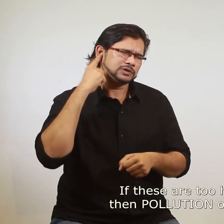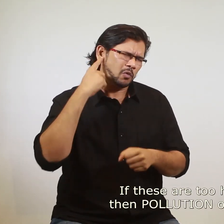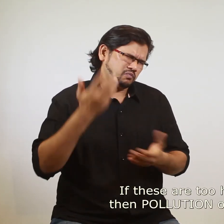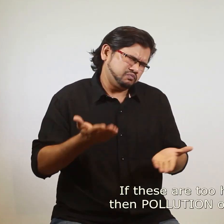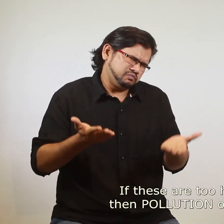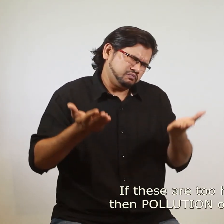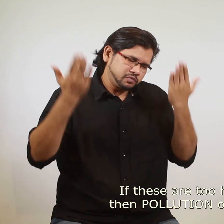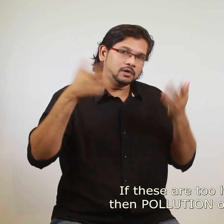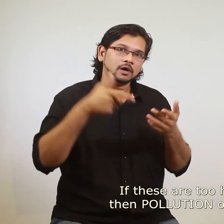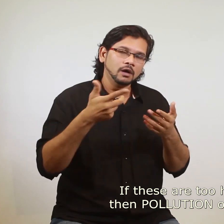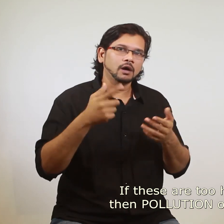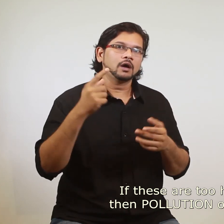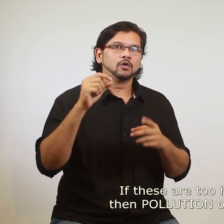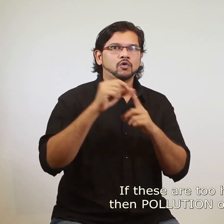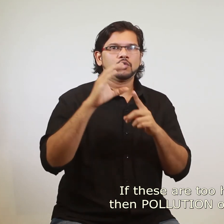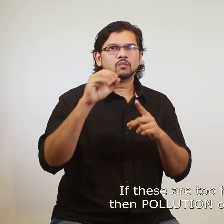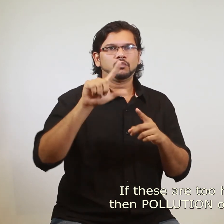high, then pollution occurs.